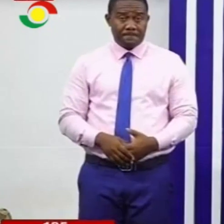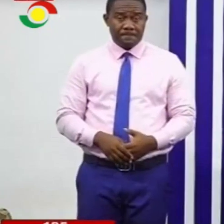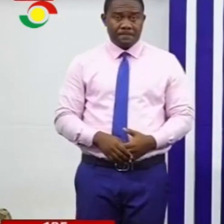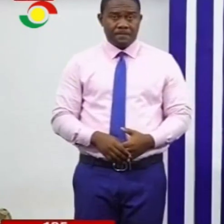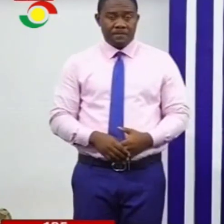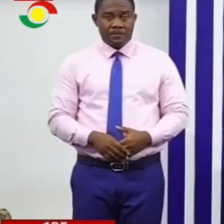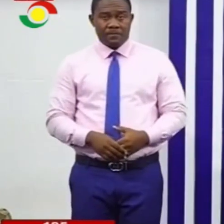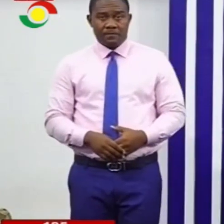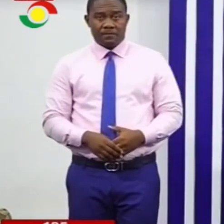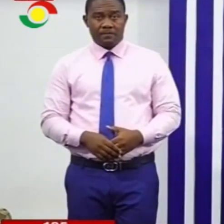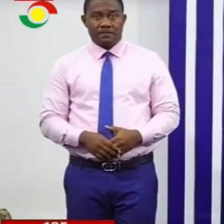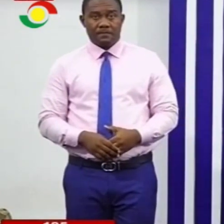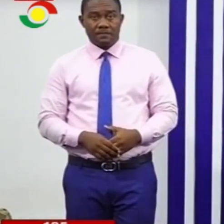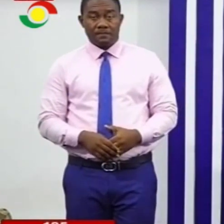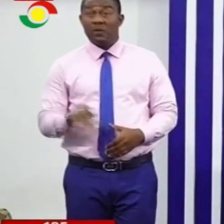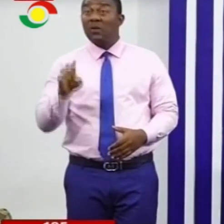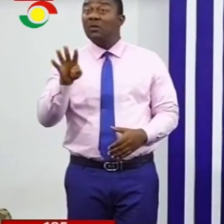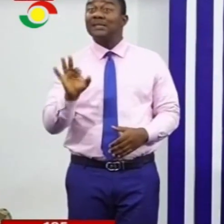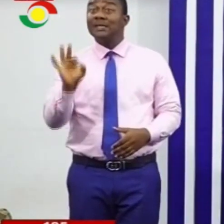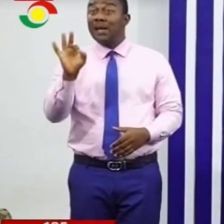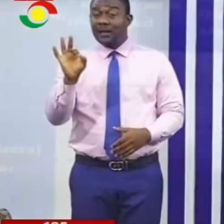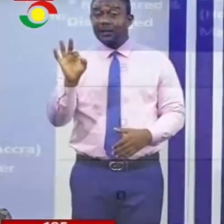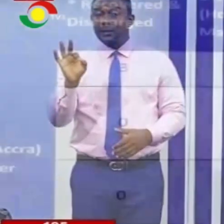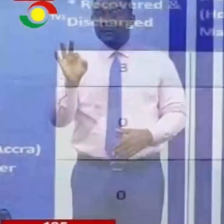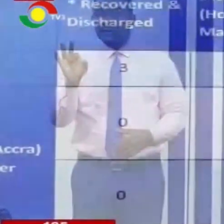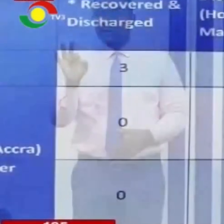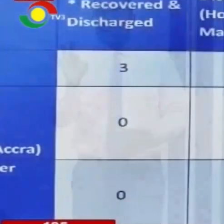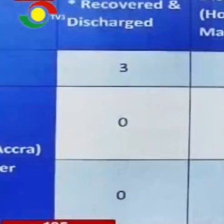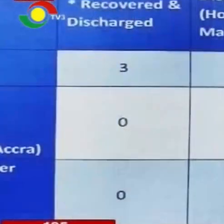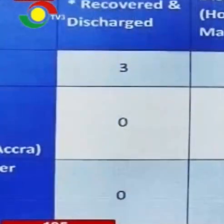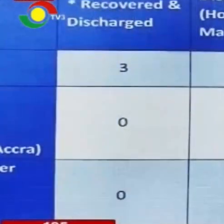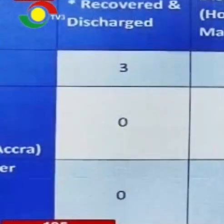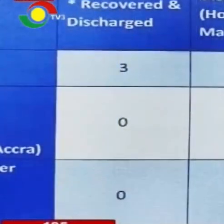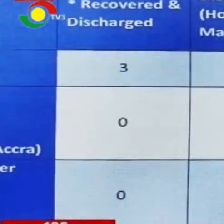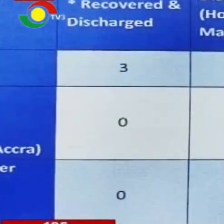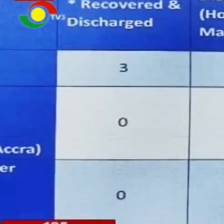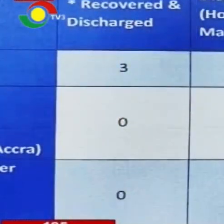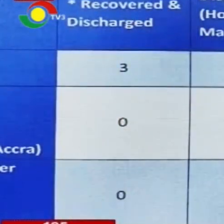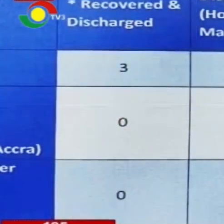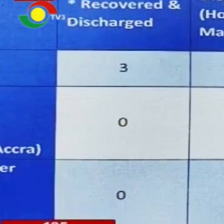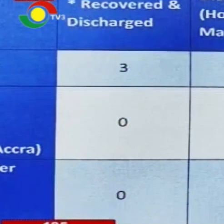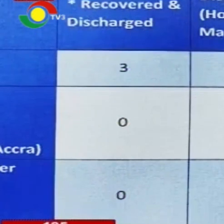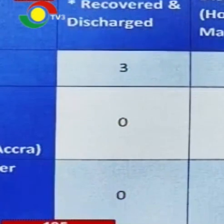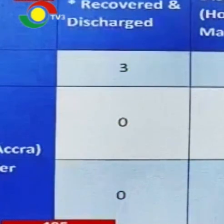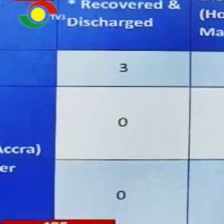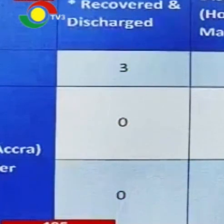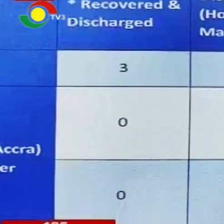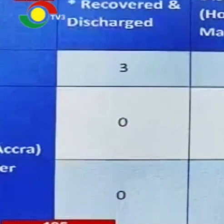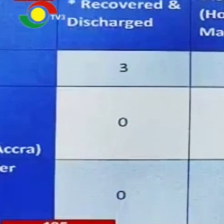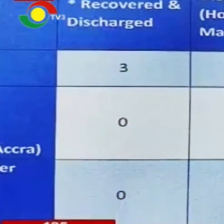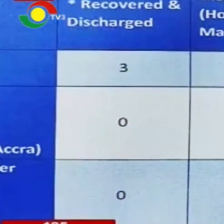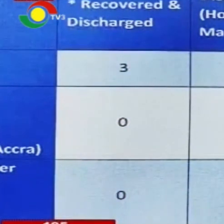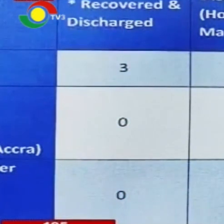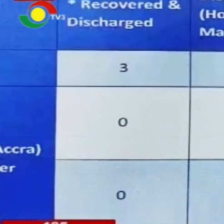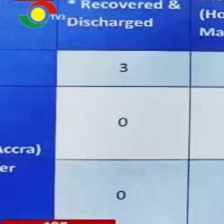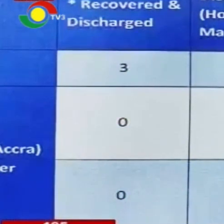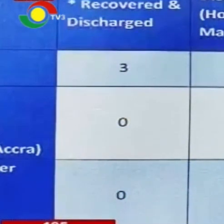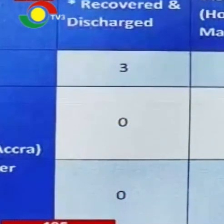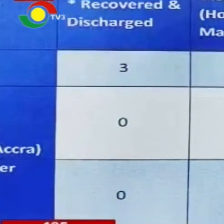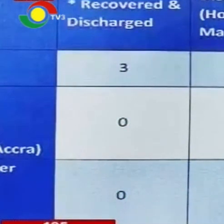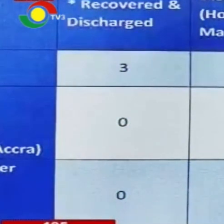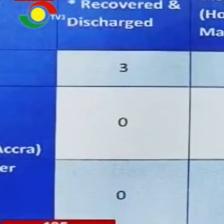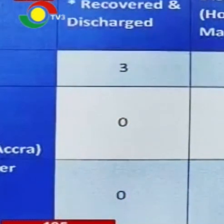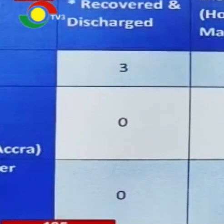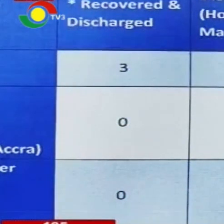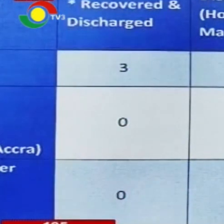eduonan enkunu 49 ya mo kofia ye hwom so ofie ye kiremu sa e ma obi ati ase om kofia ye hwom so